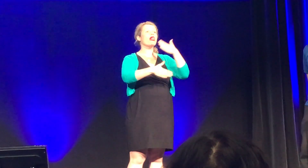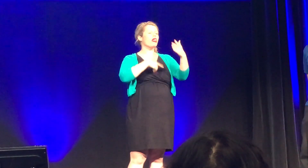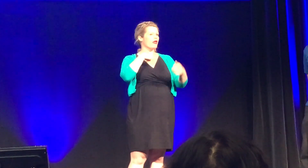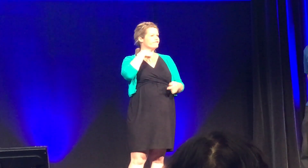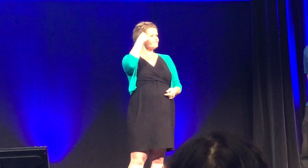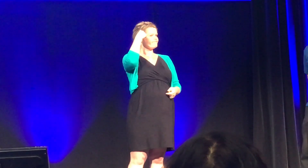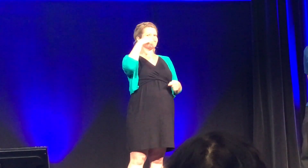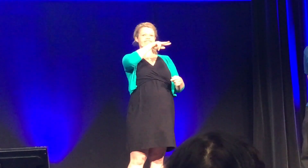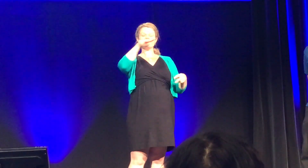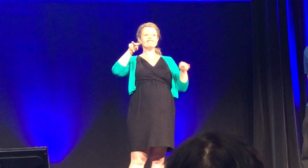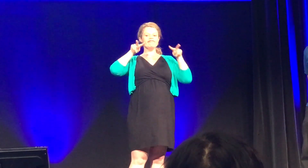sign.